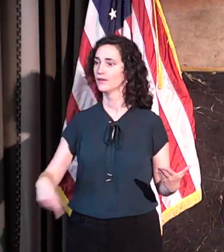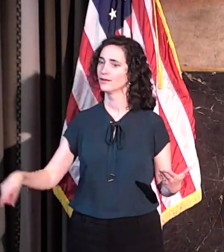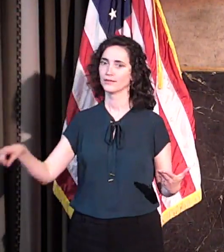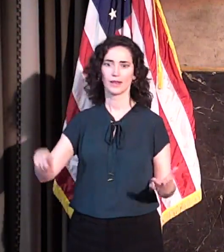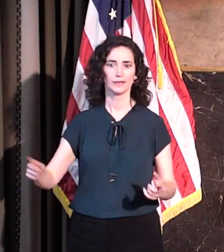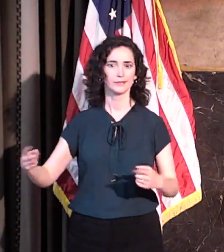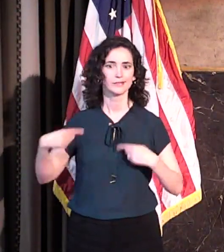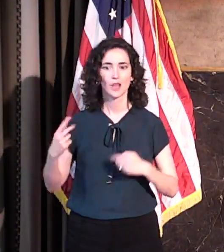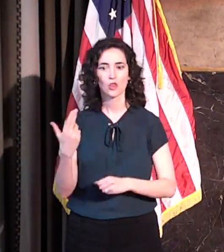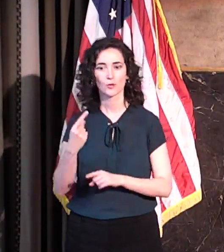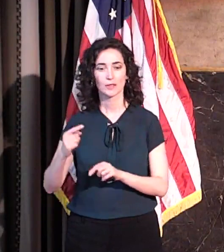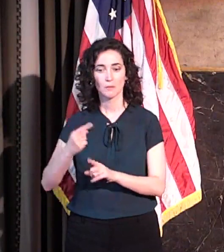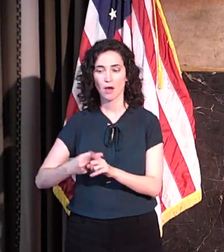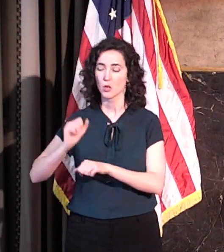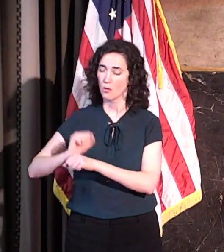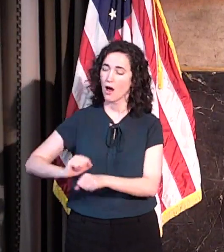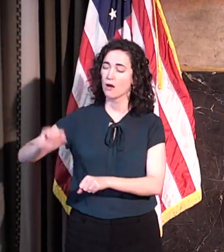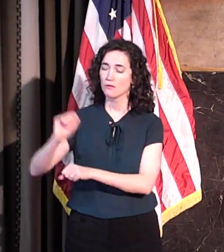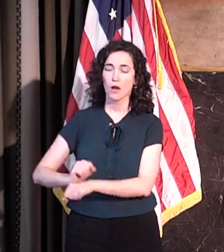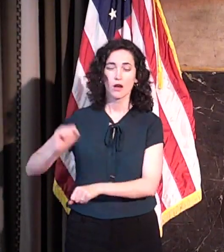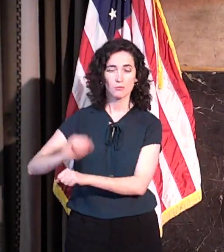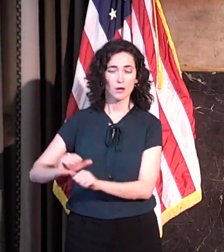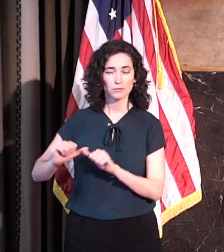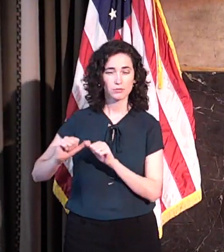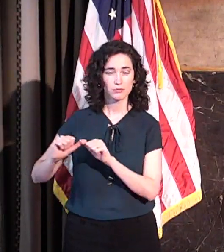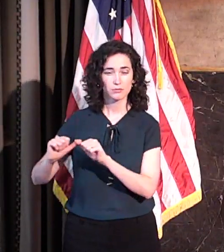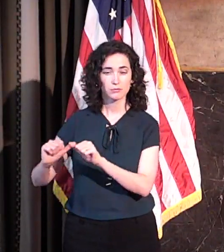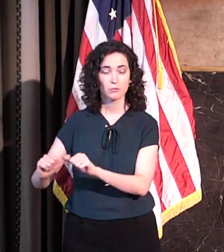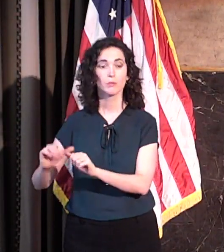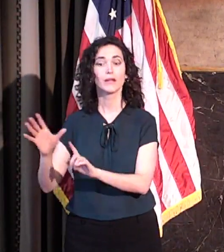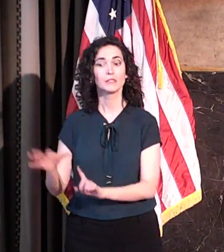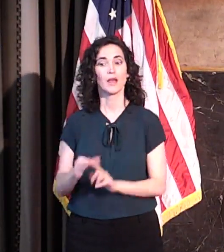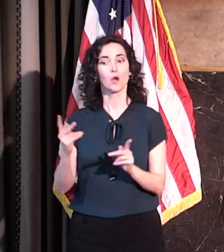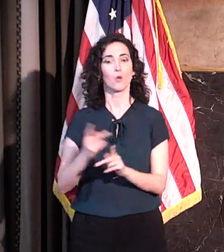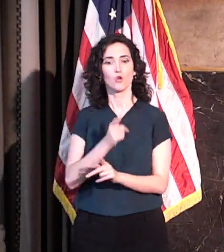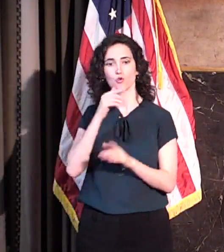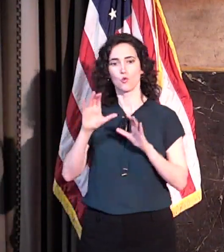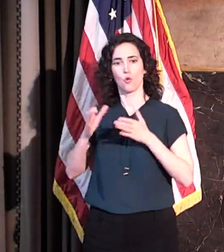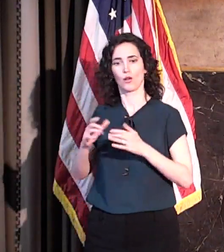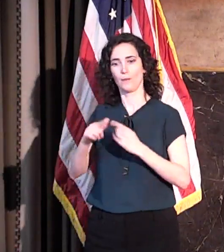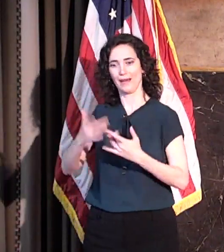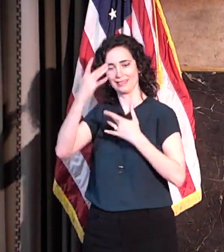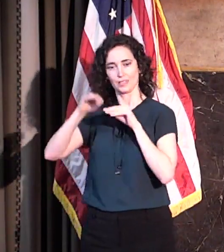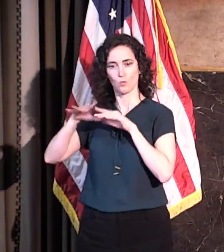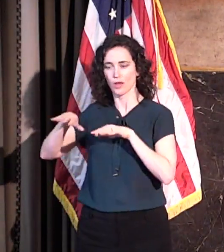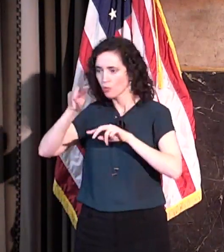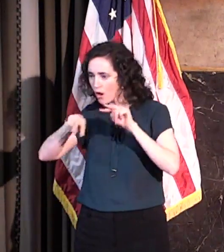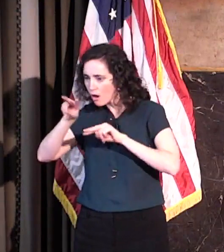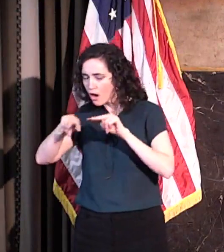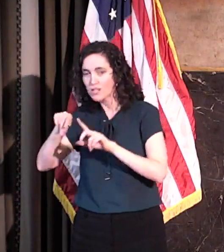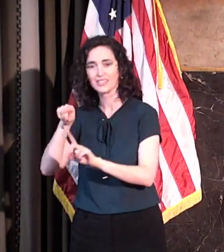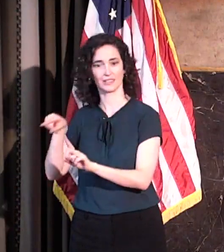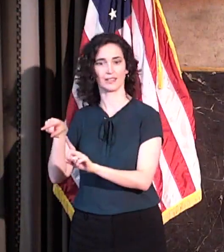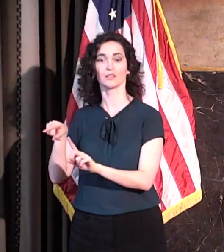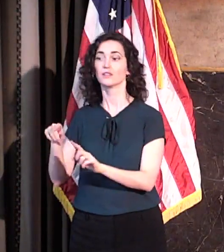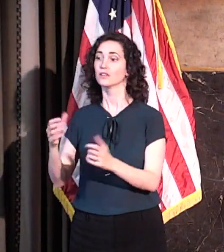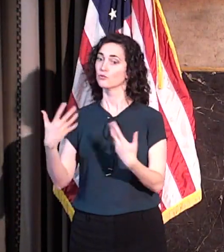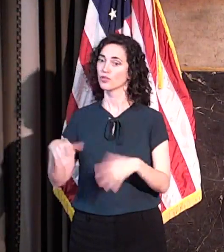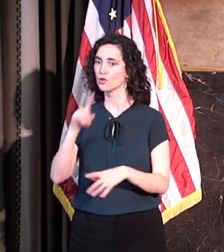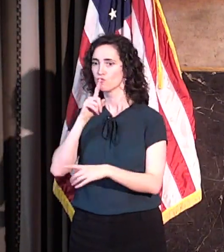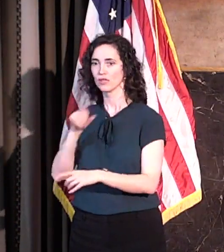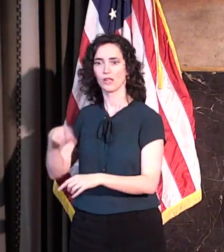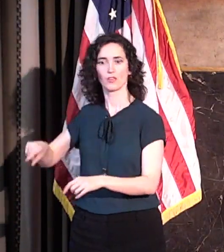nonstop for 13 months now. And particularly the epidemiologists that you mentioned have just been unsung heroes working in the background,